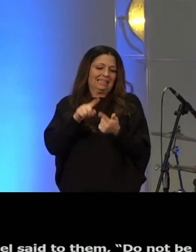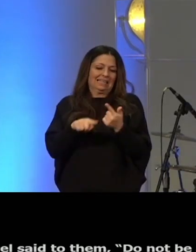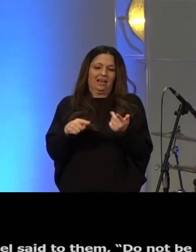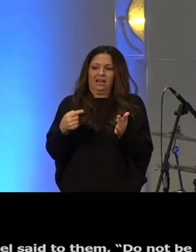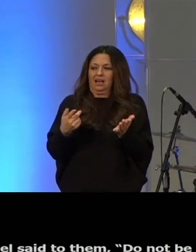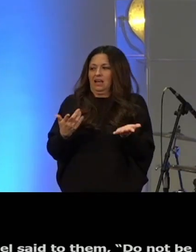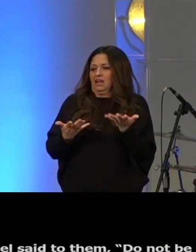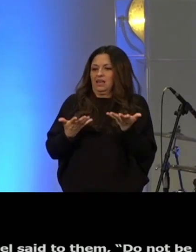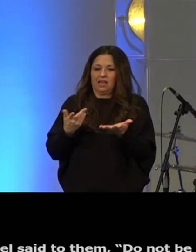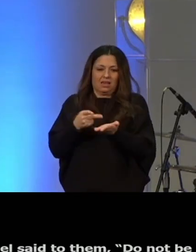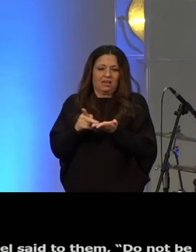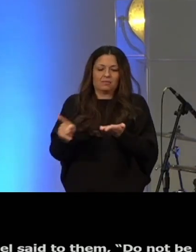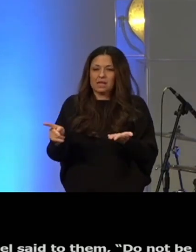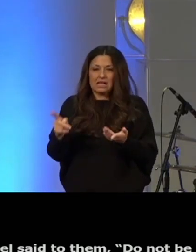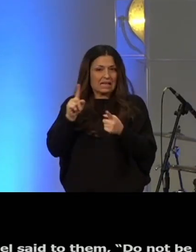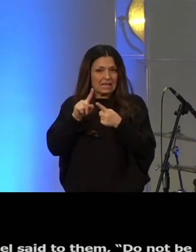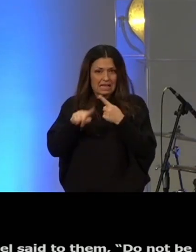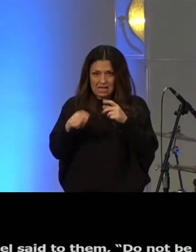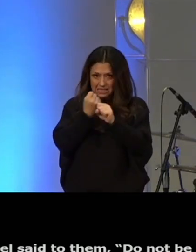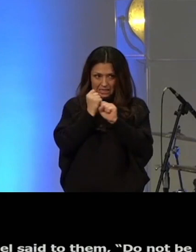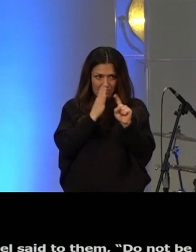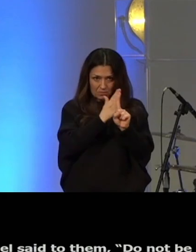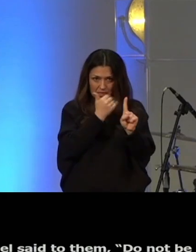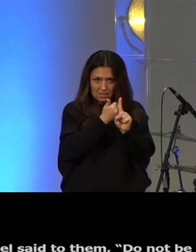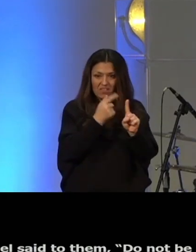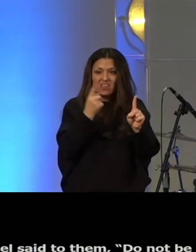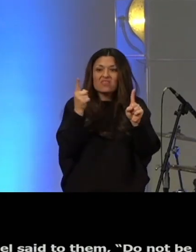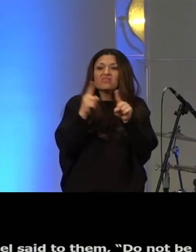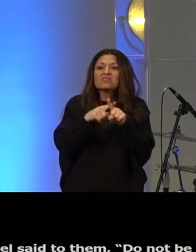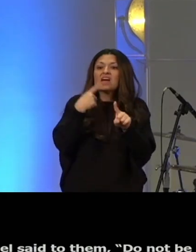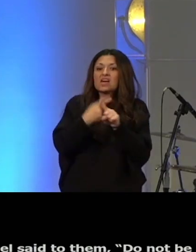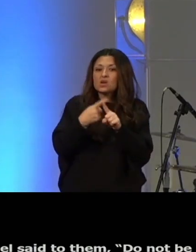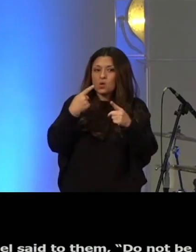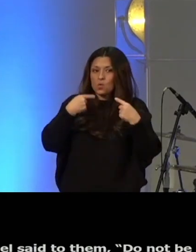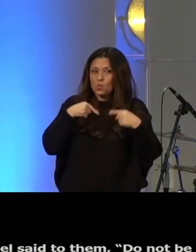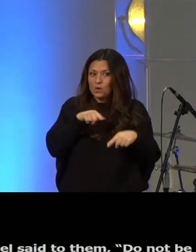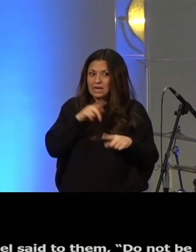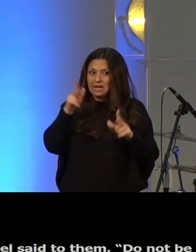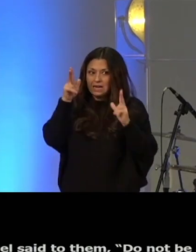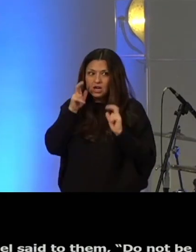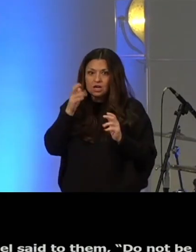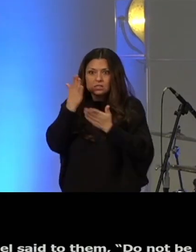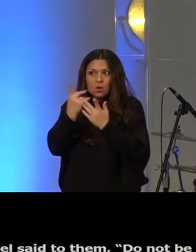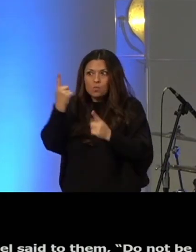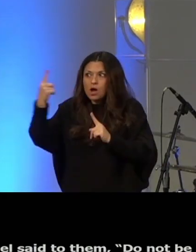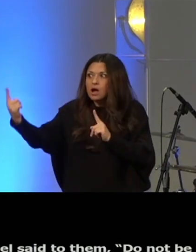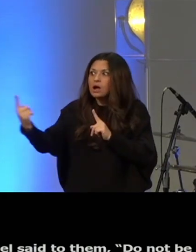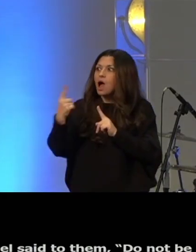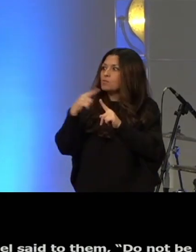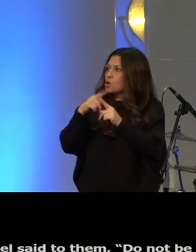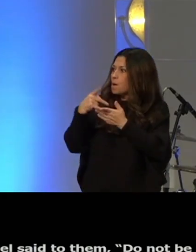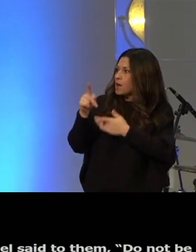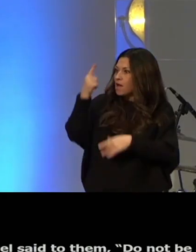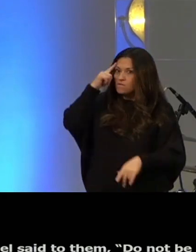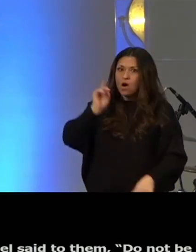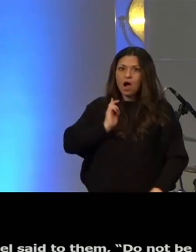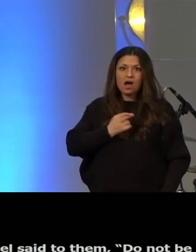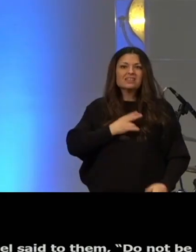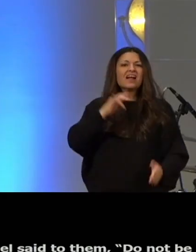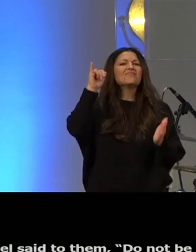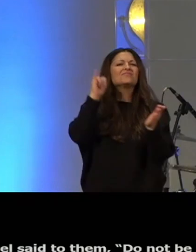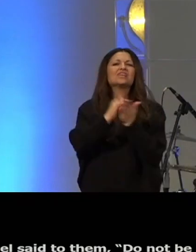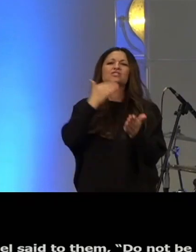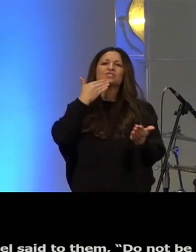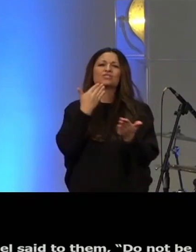and they cannot save themselves. And then, when we understand our sin, then we hear that someone came to pay our debt, then it's good news